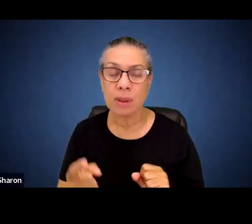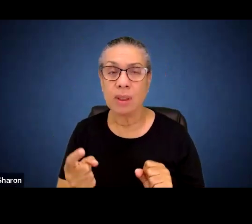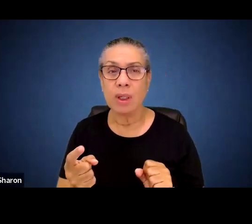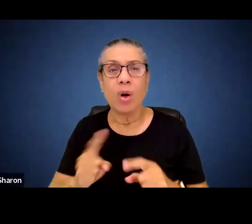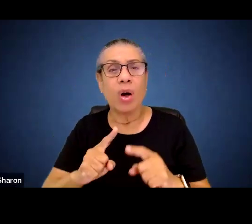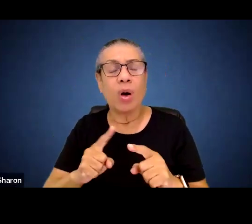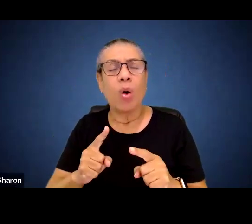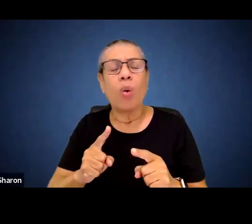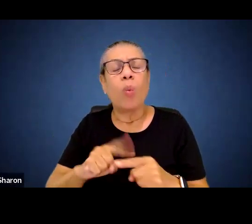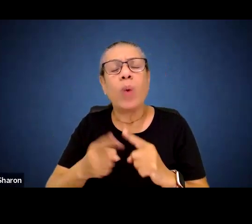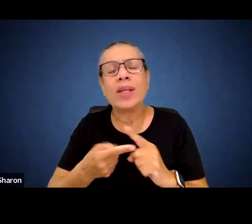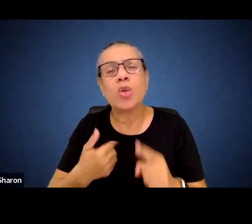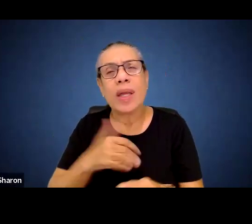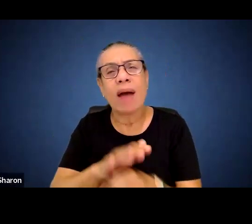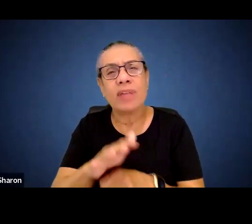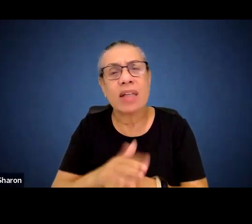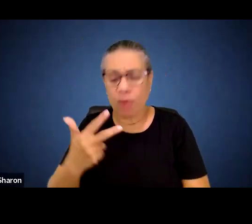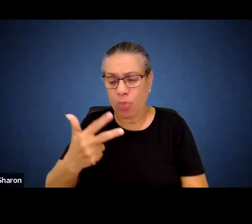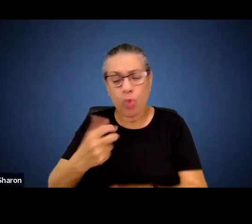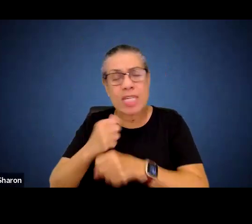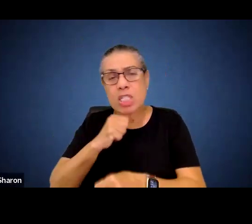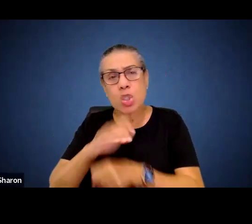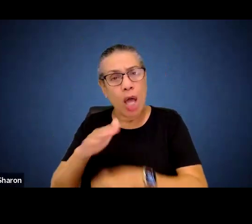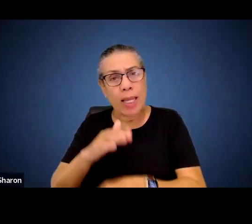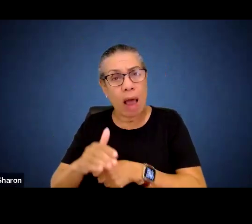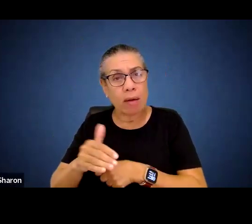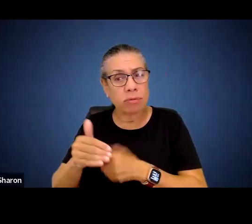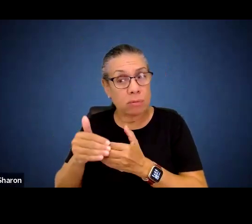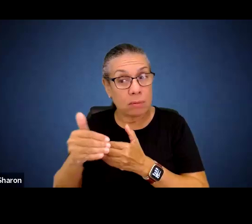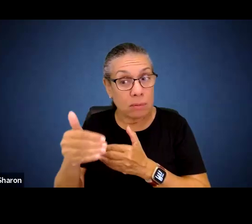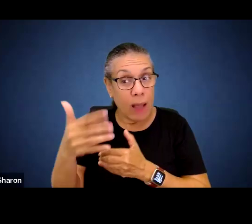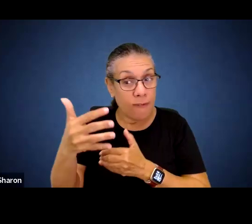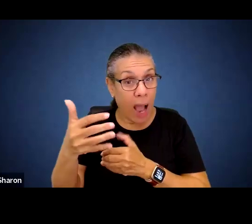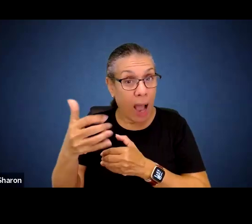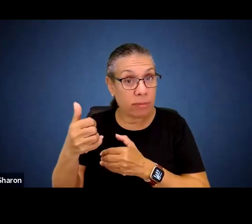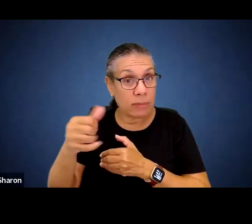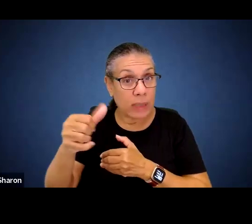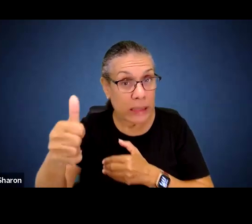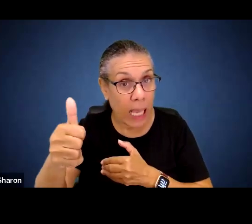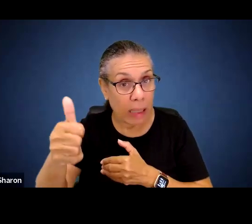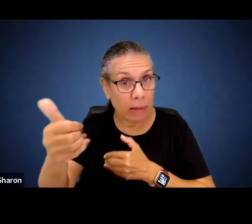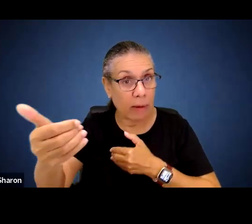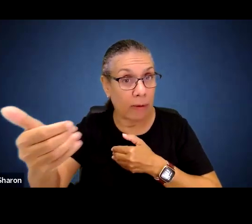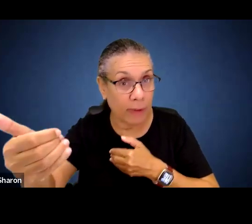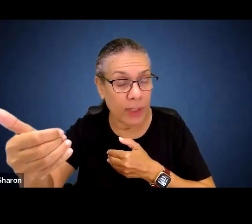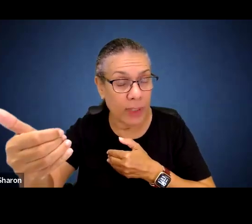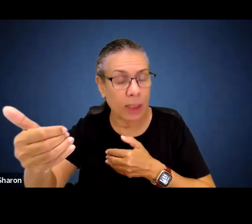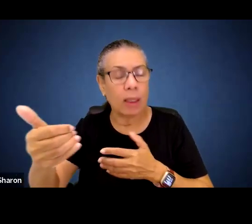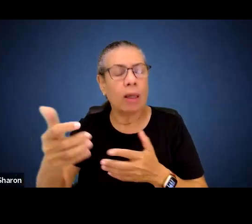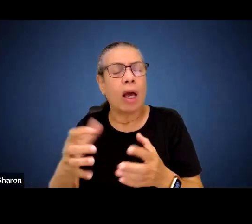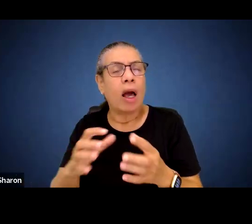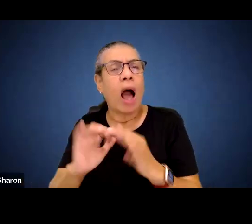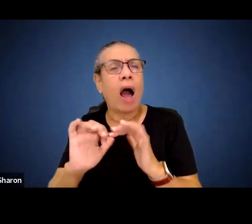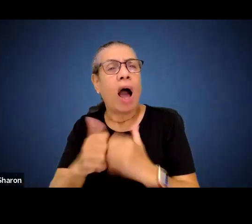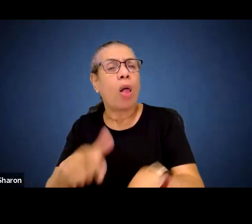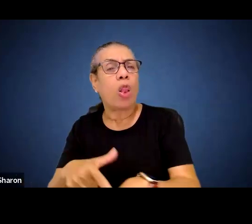endpoint? You know, aside from saying that, okay, I understand, you know, there is an estimation that it